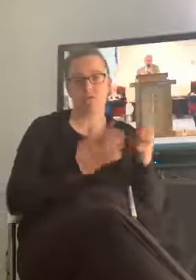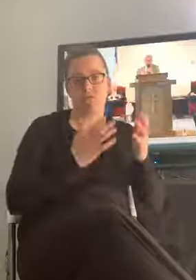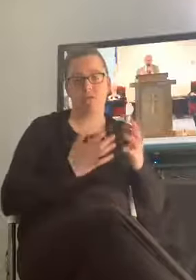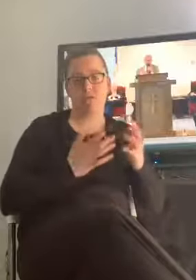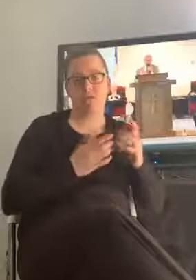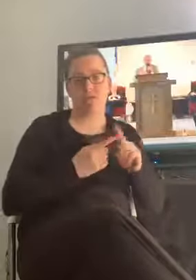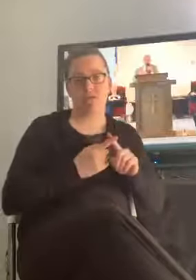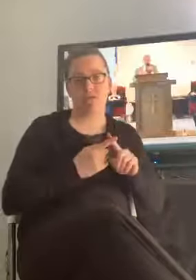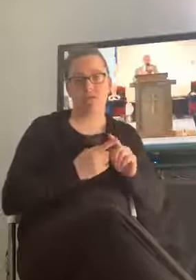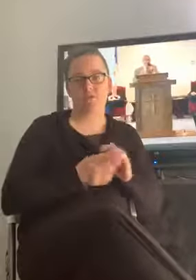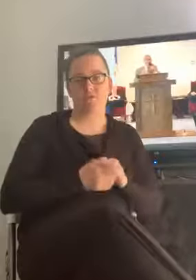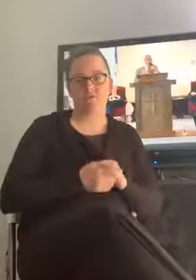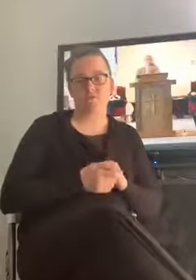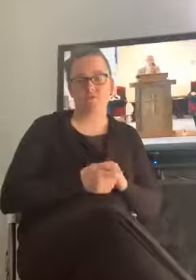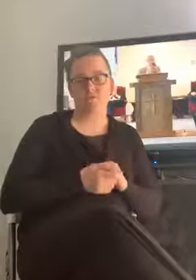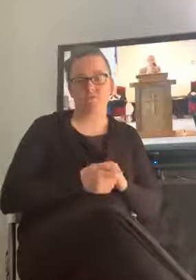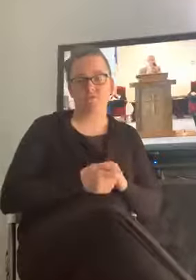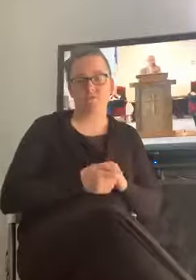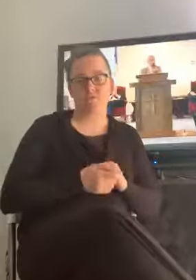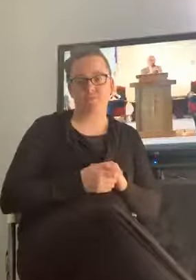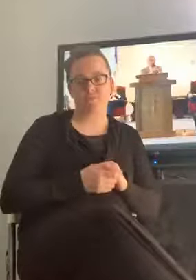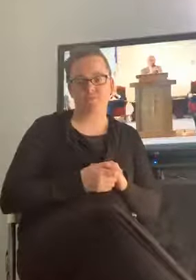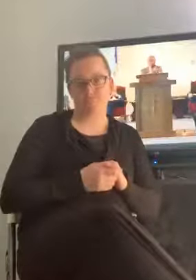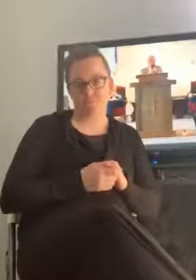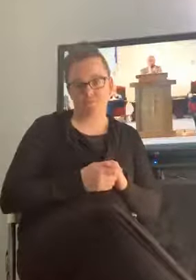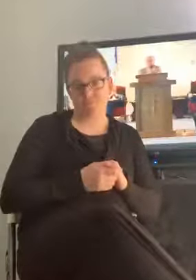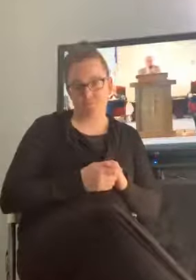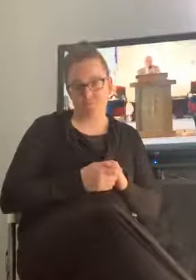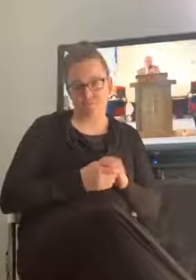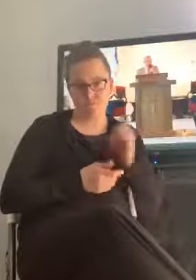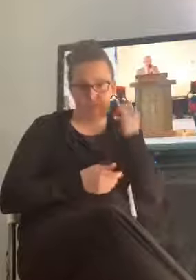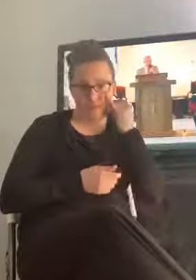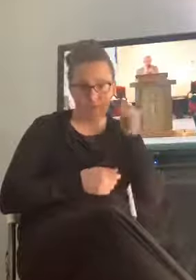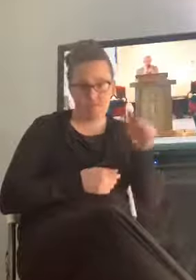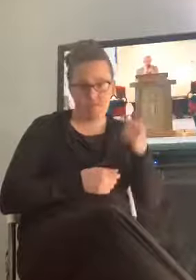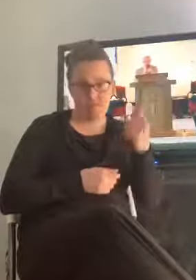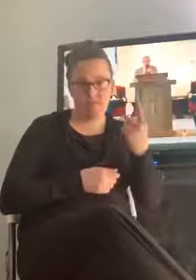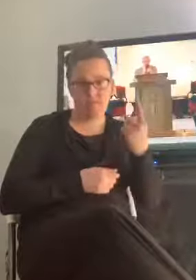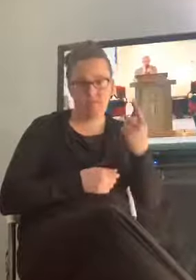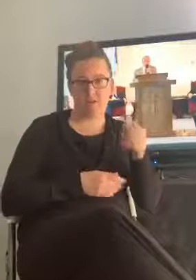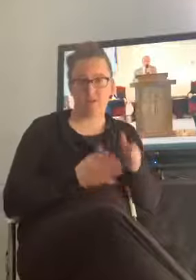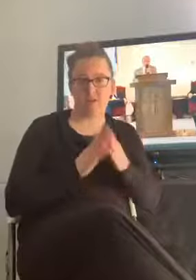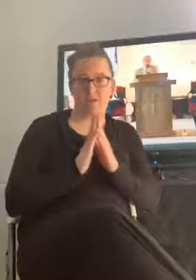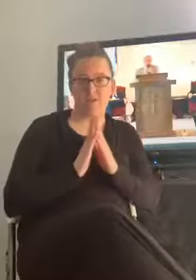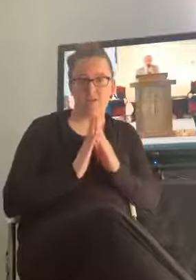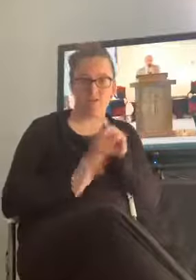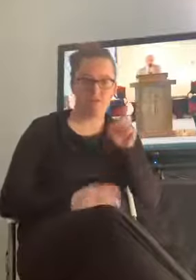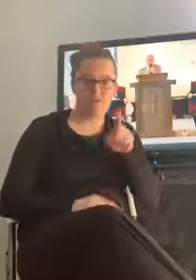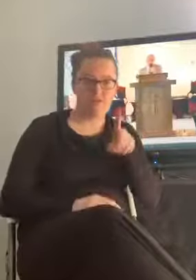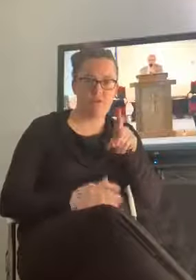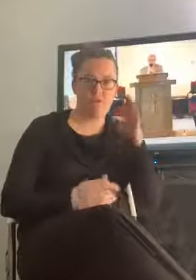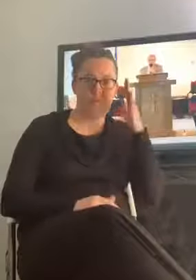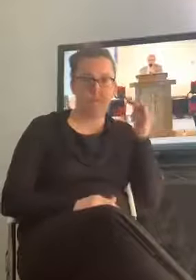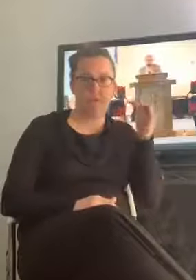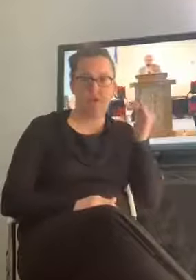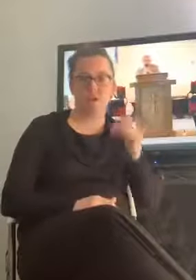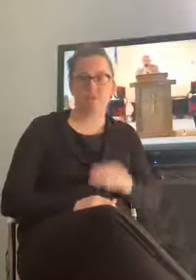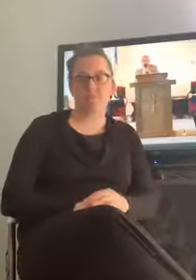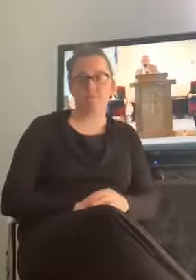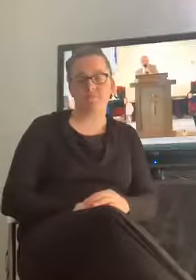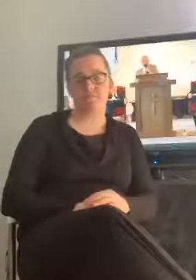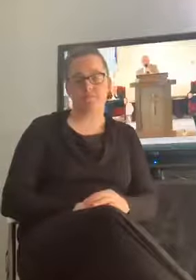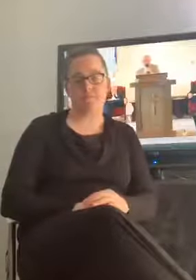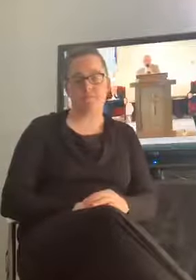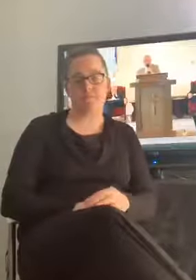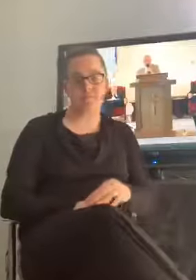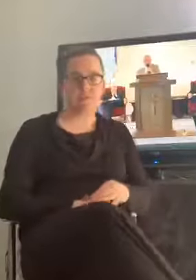me. And if anybody asks anything or questions you why you're doing it, just say, "The